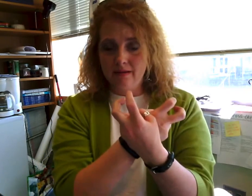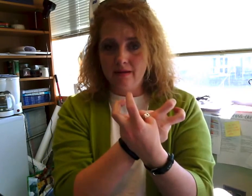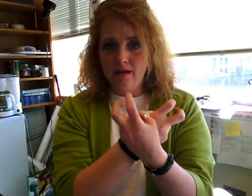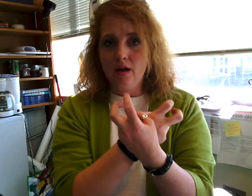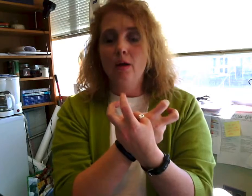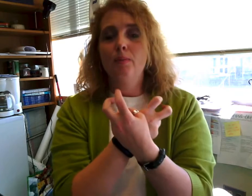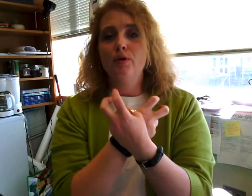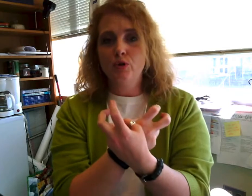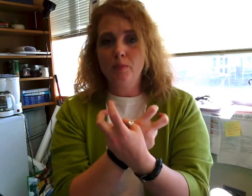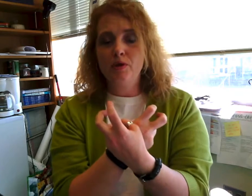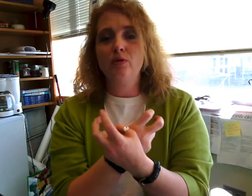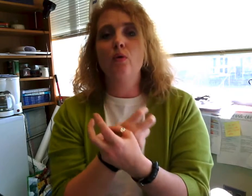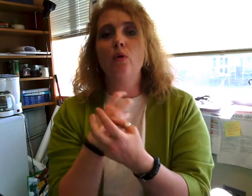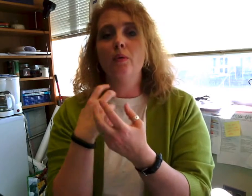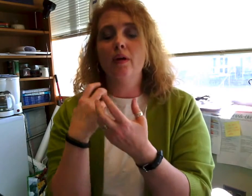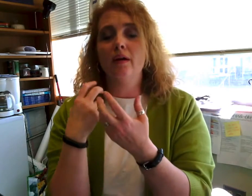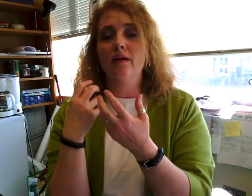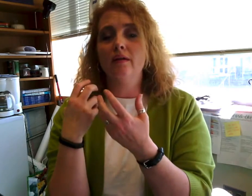Poison. Prescription